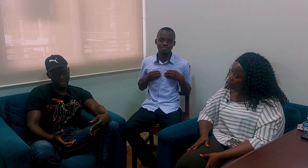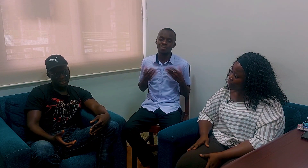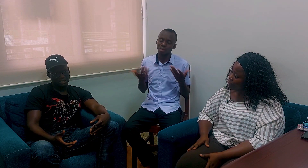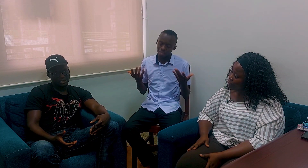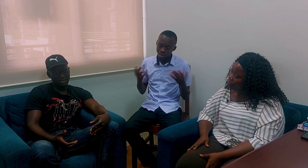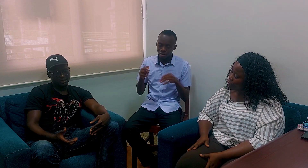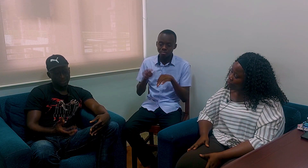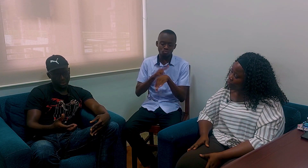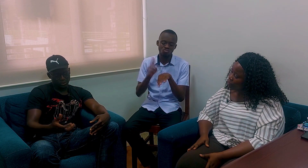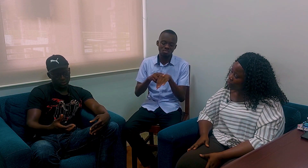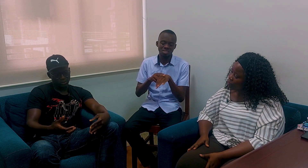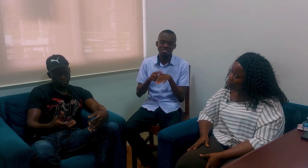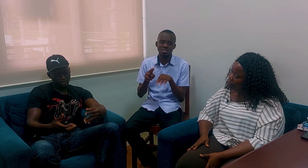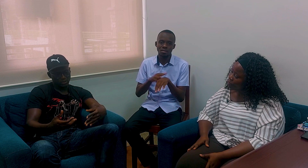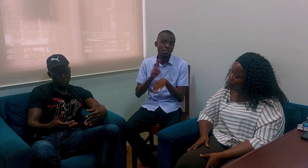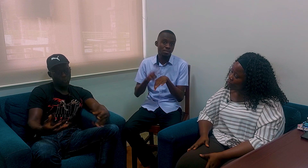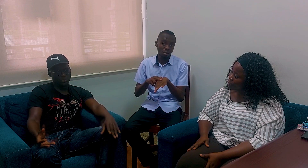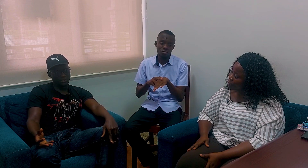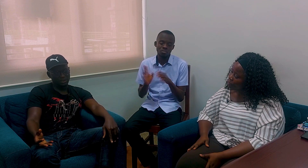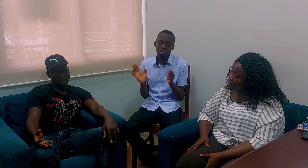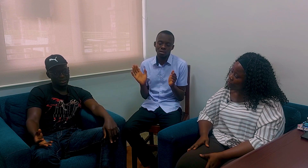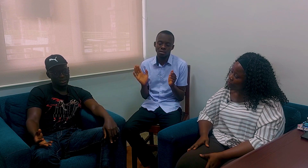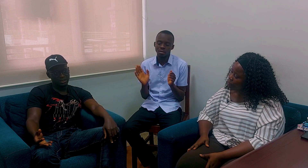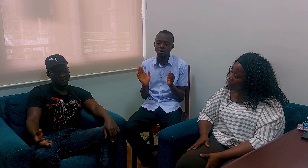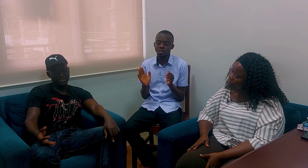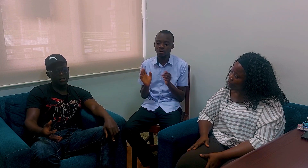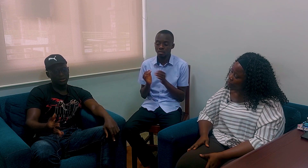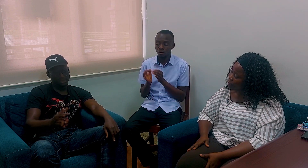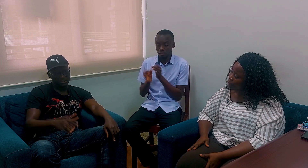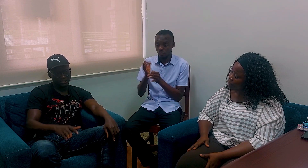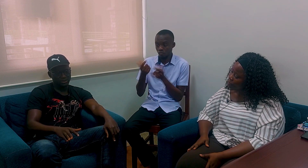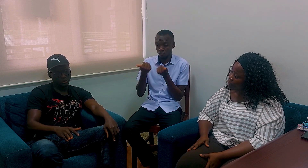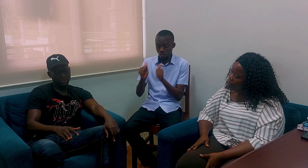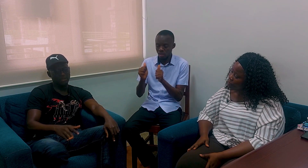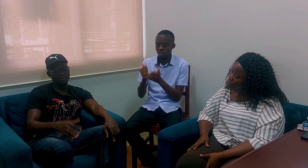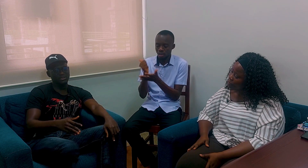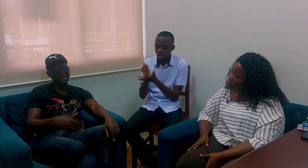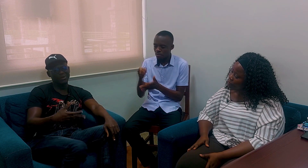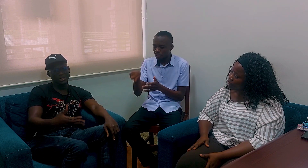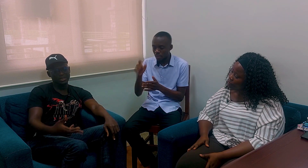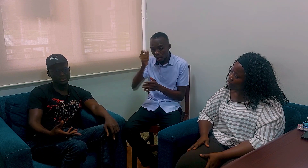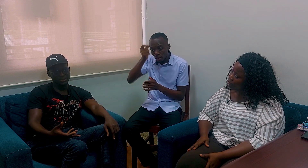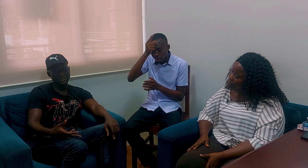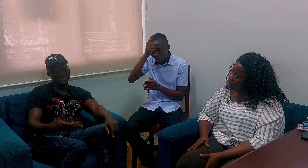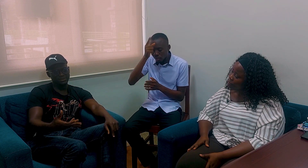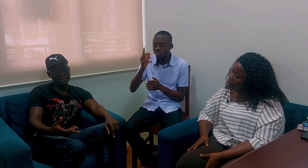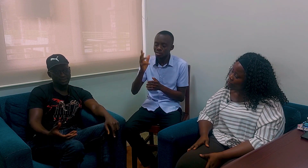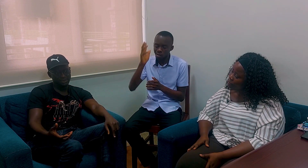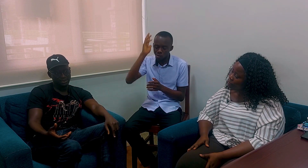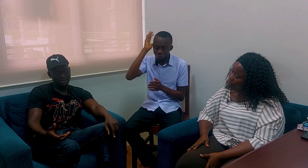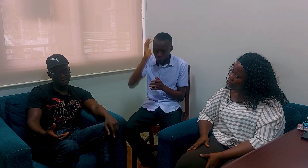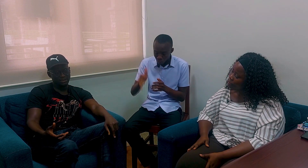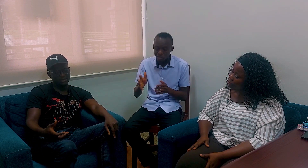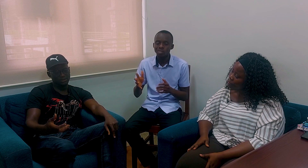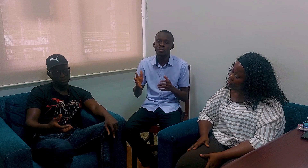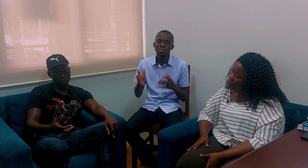naturally, they will be more open. But that also depends on whether or not they are willing to accept